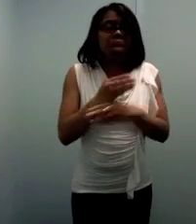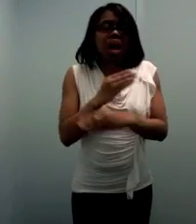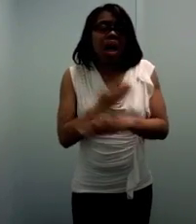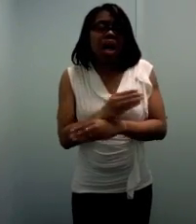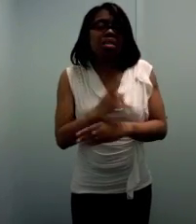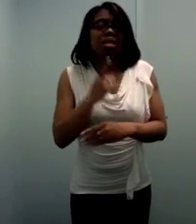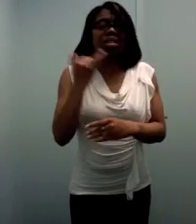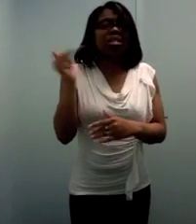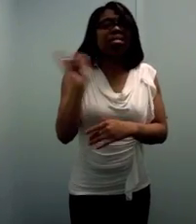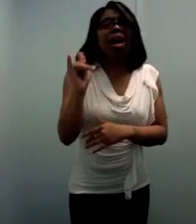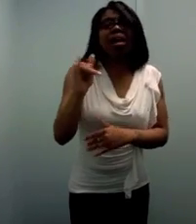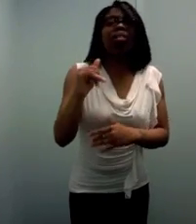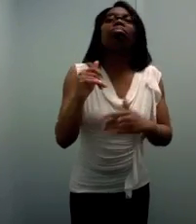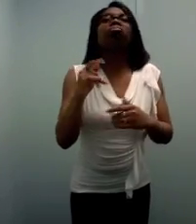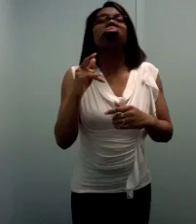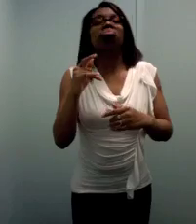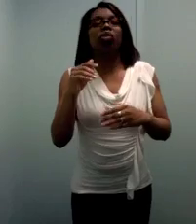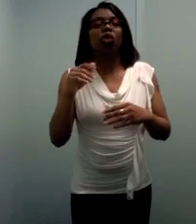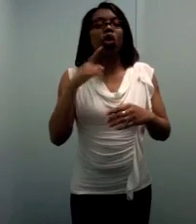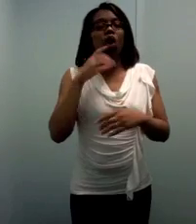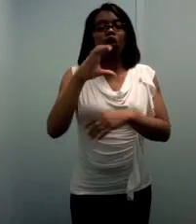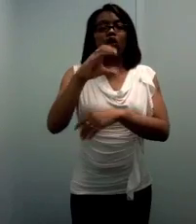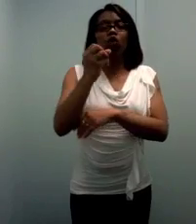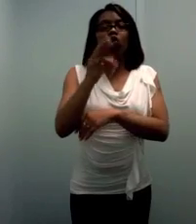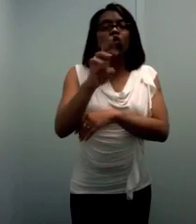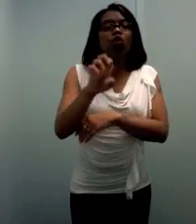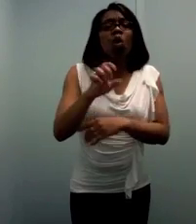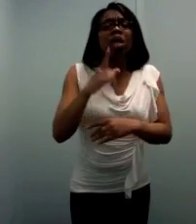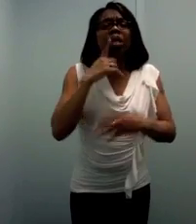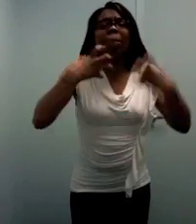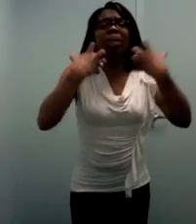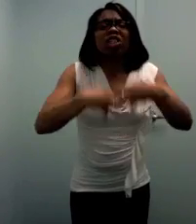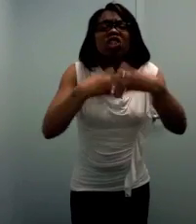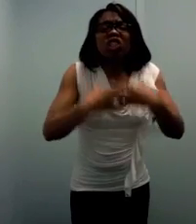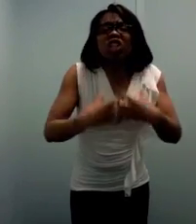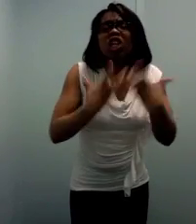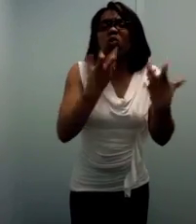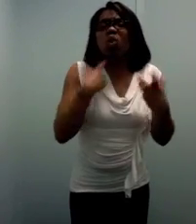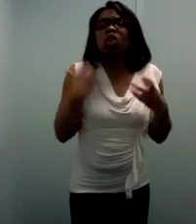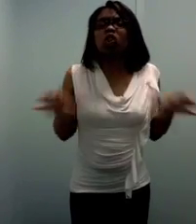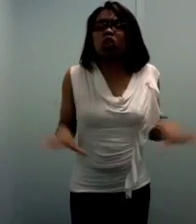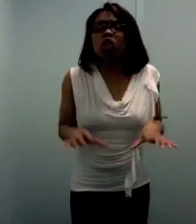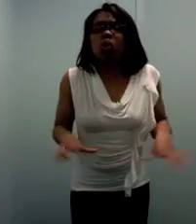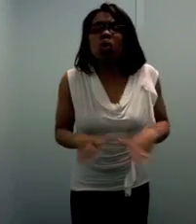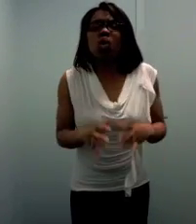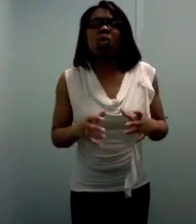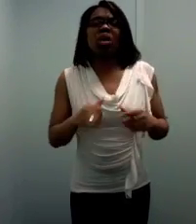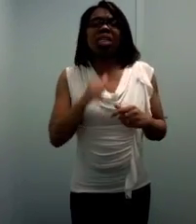can, like to get a machine to do. It's a means to an end, not an end in itself.